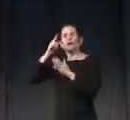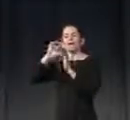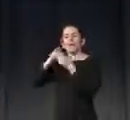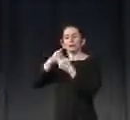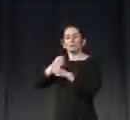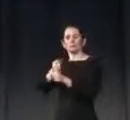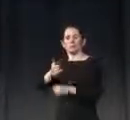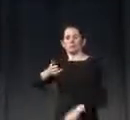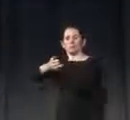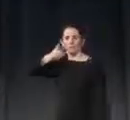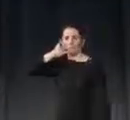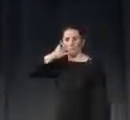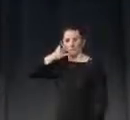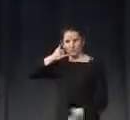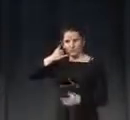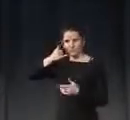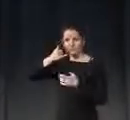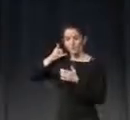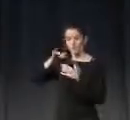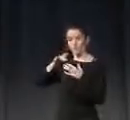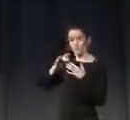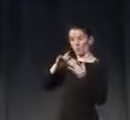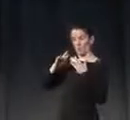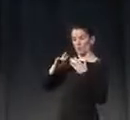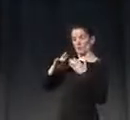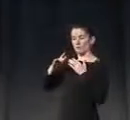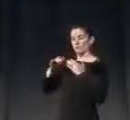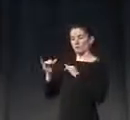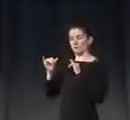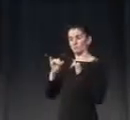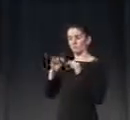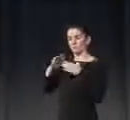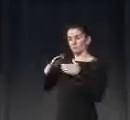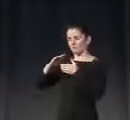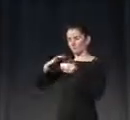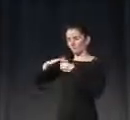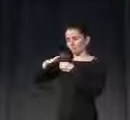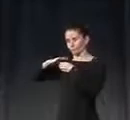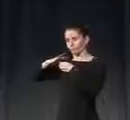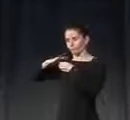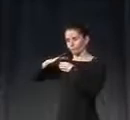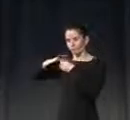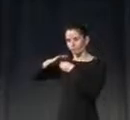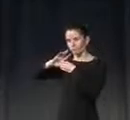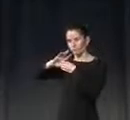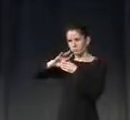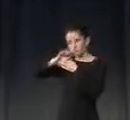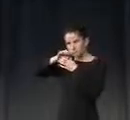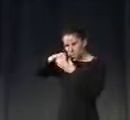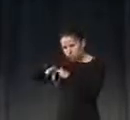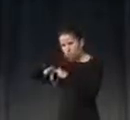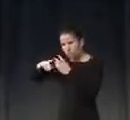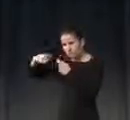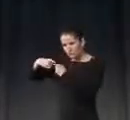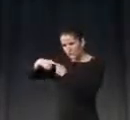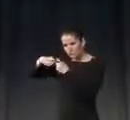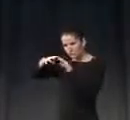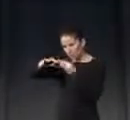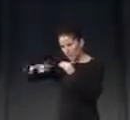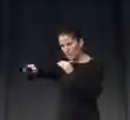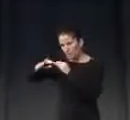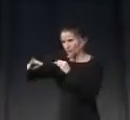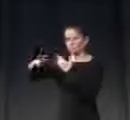diaphragm to vary an electrical current in response to sound waves. I won't recount those familiar details here, but I want to note that